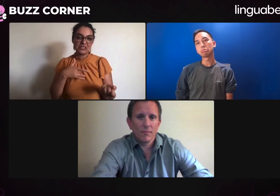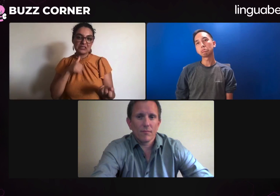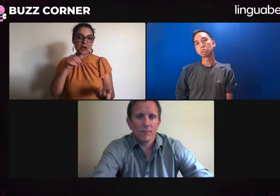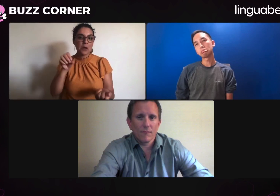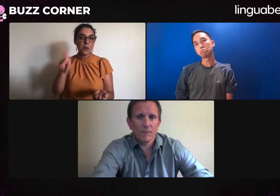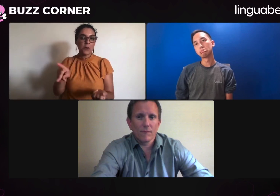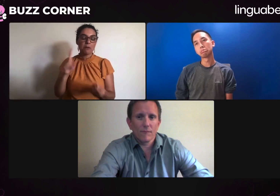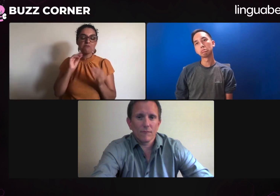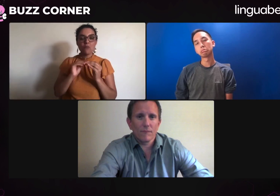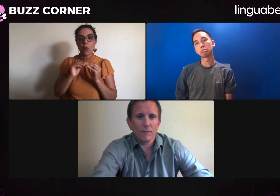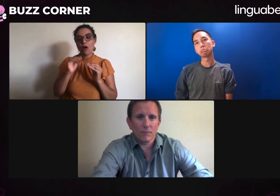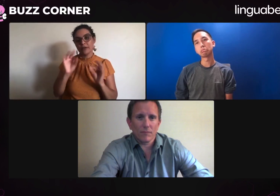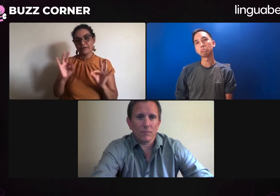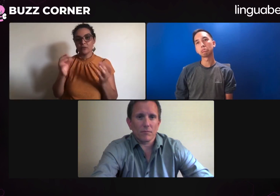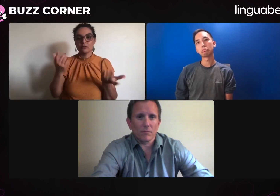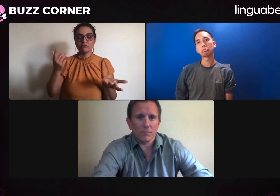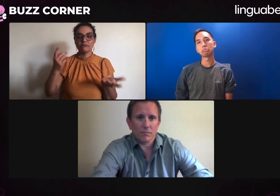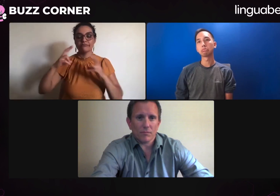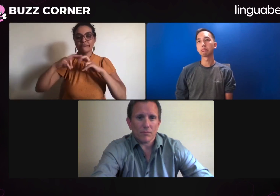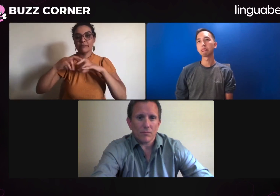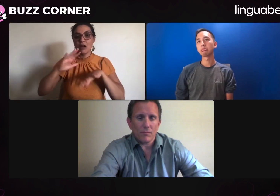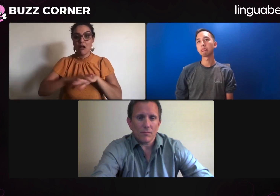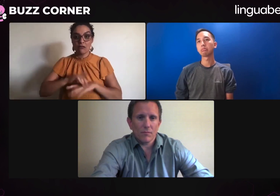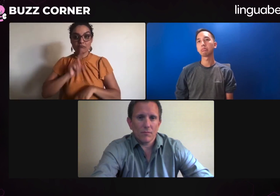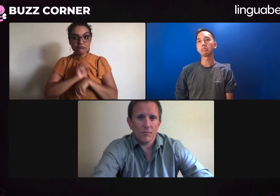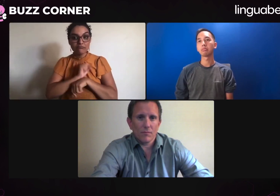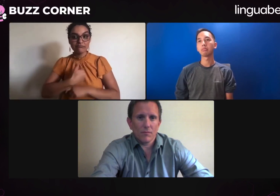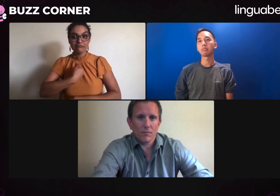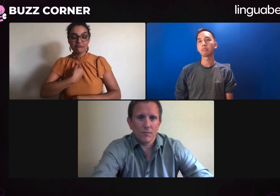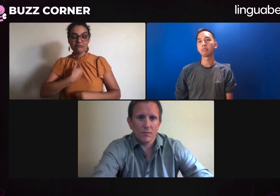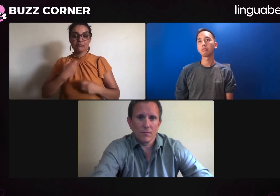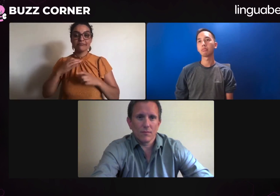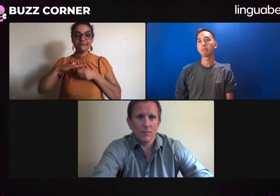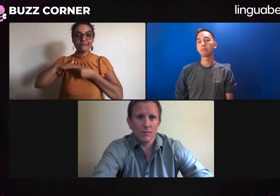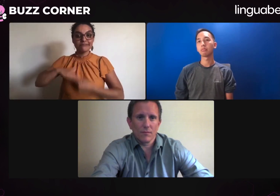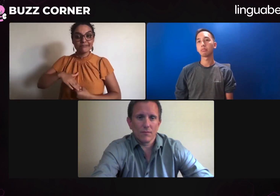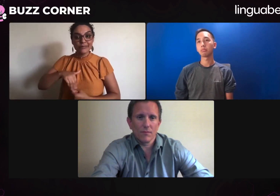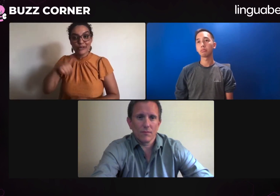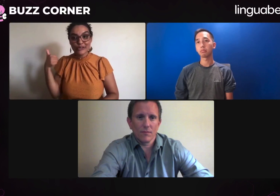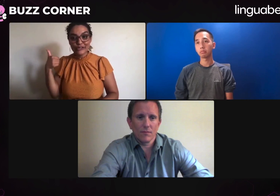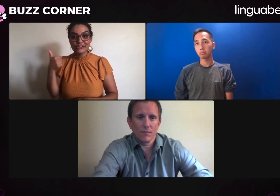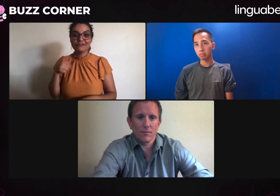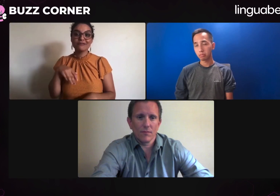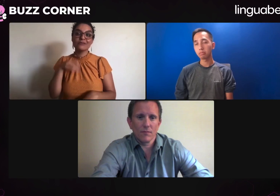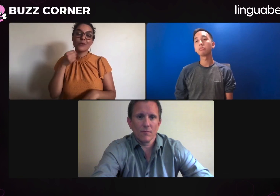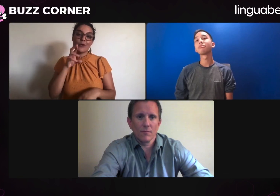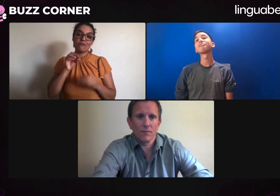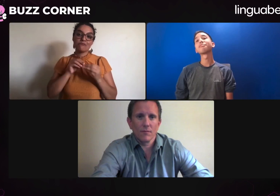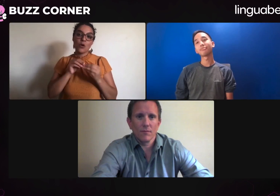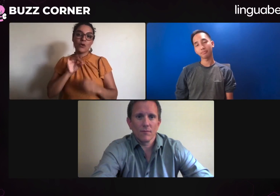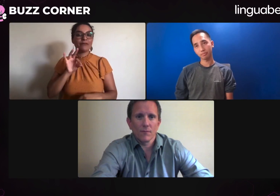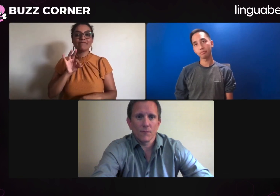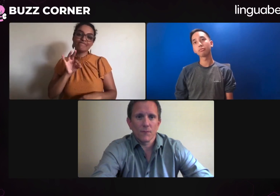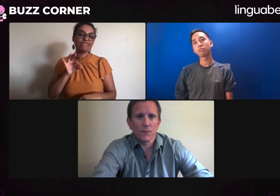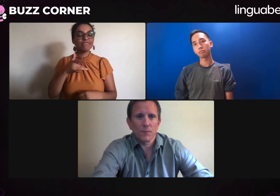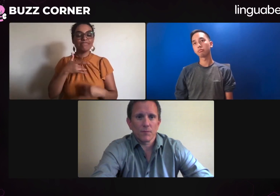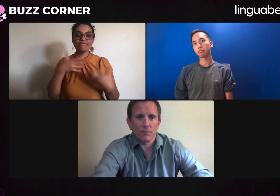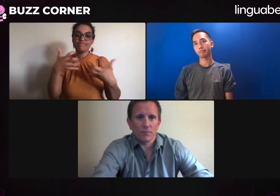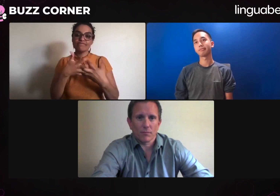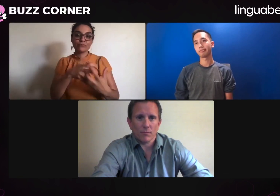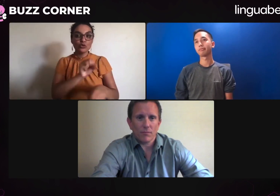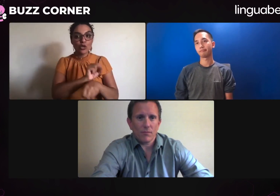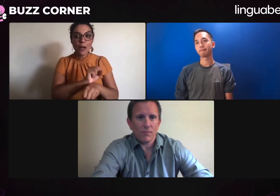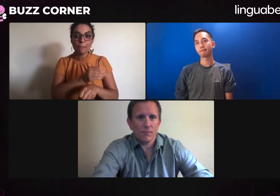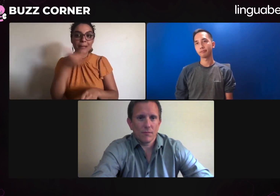not okay. That type of thinking is not acceptable. But again, we have to think, am I oppressing others?